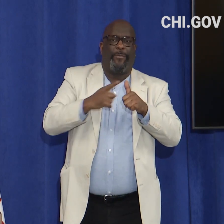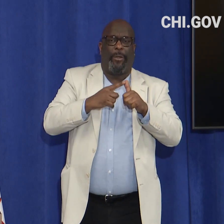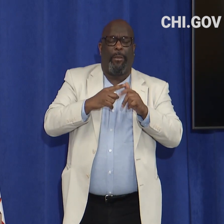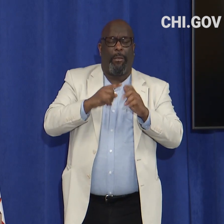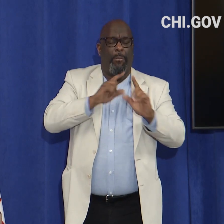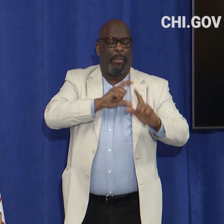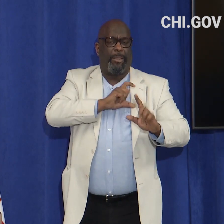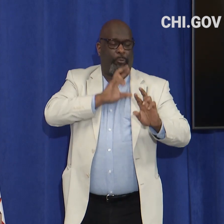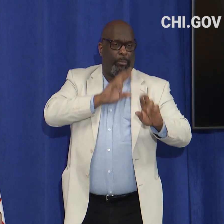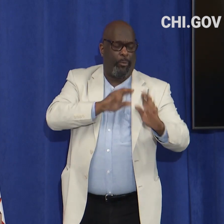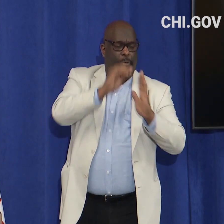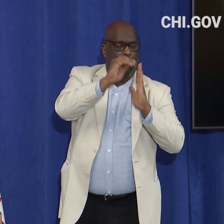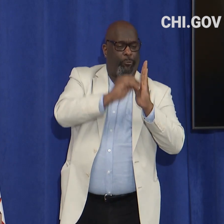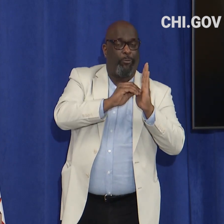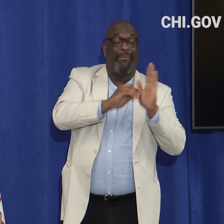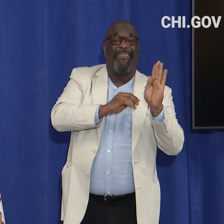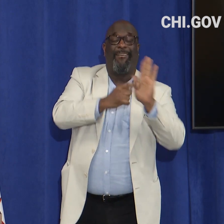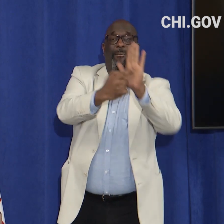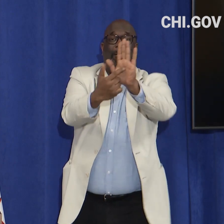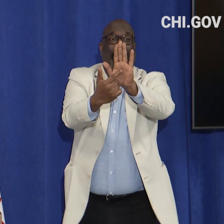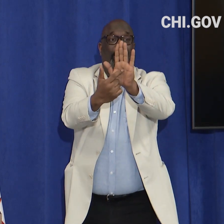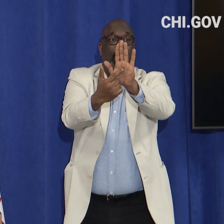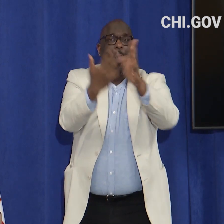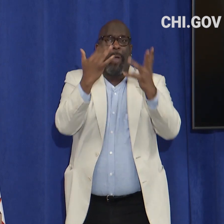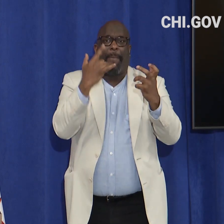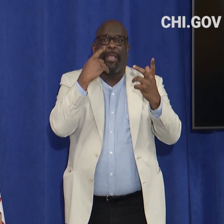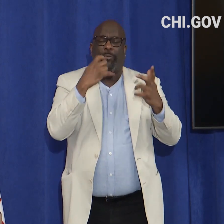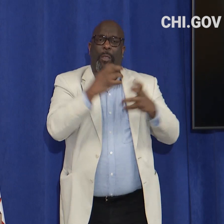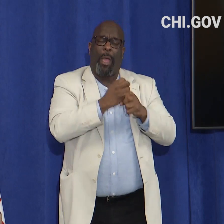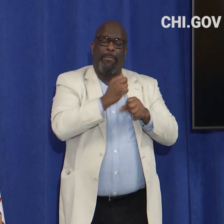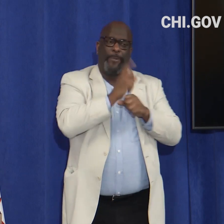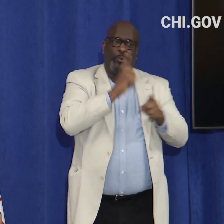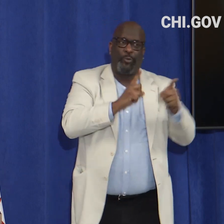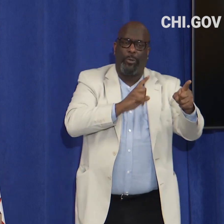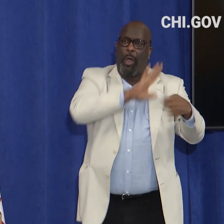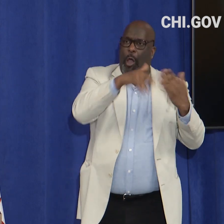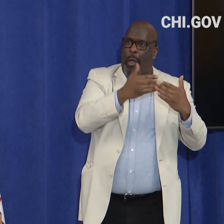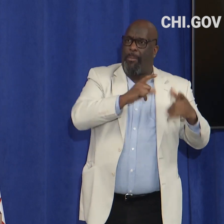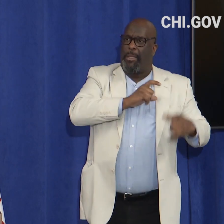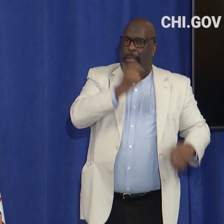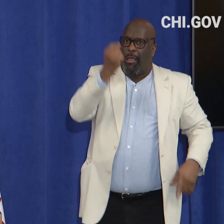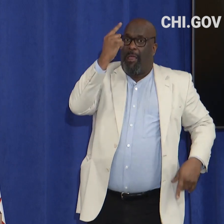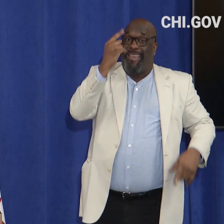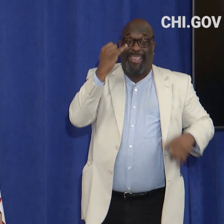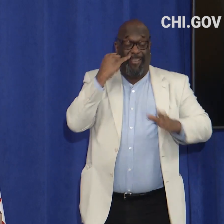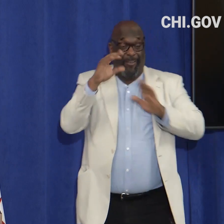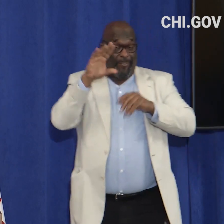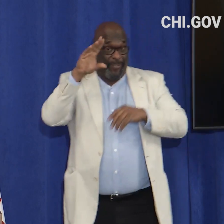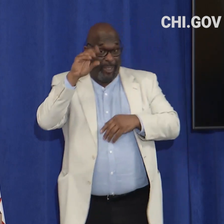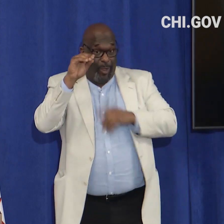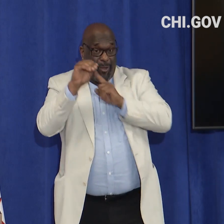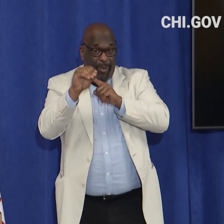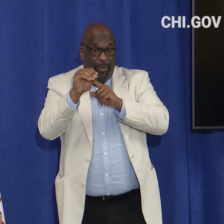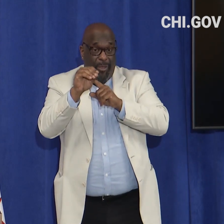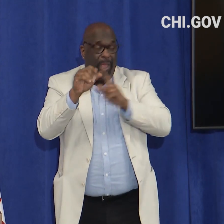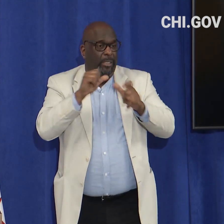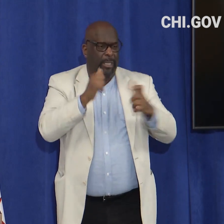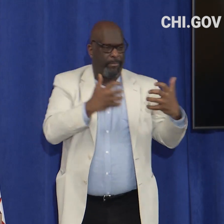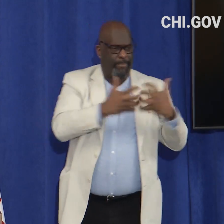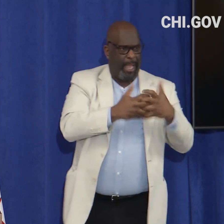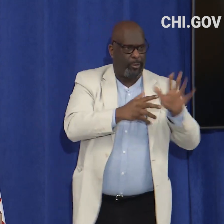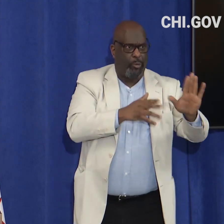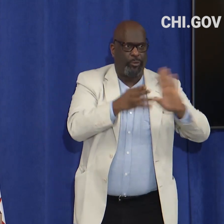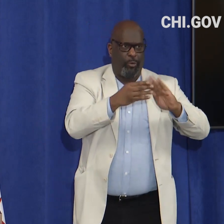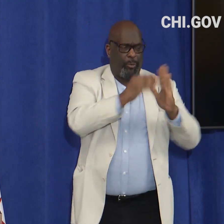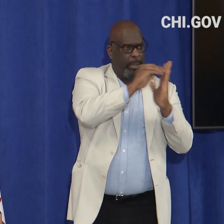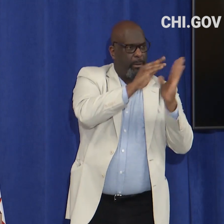police reports because we wanted to send a message to officers that if the video doesn't match up with the narrative in your report,